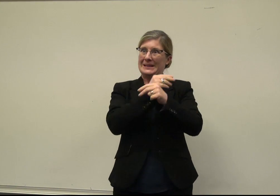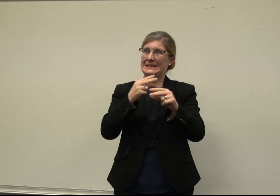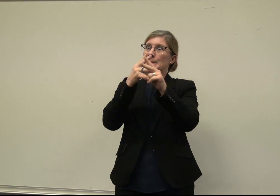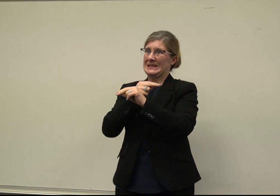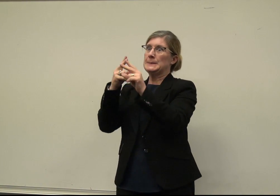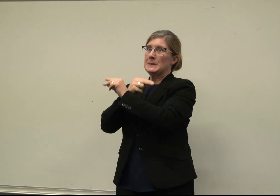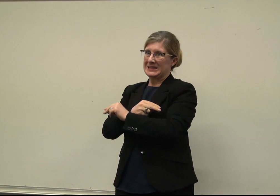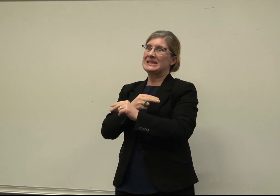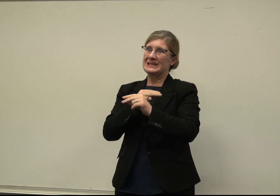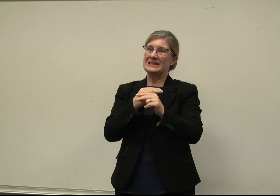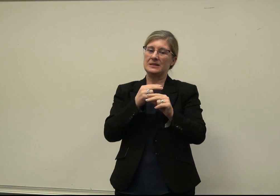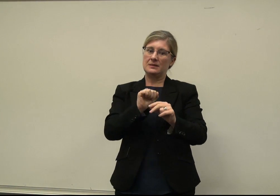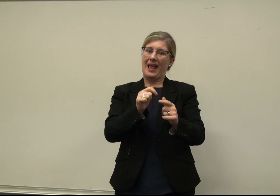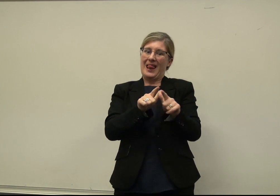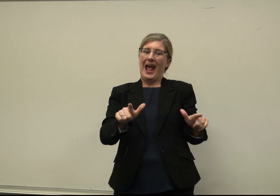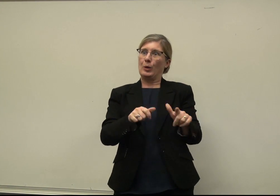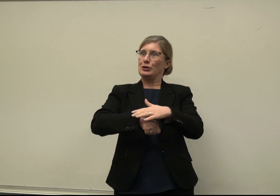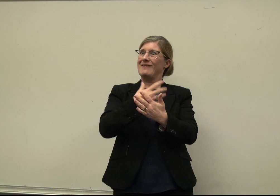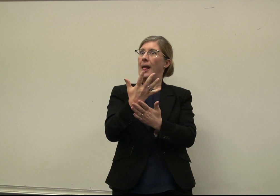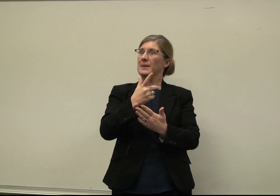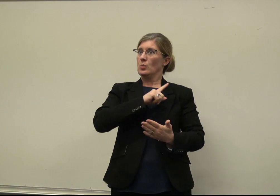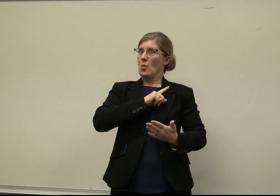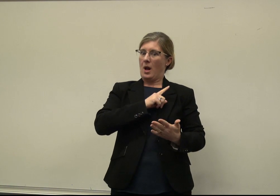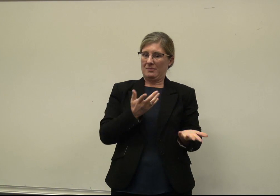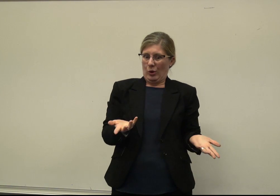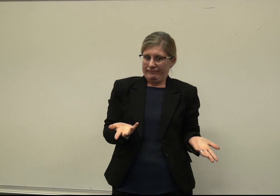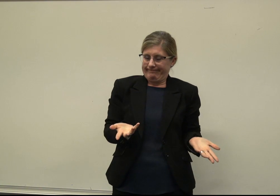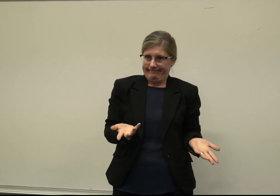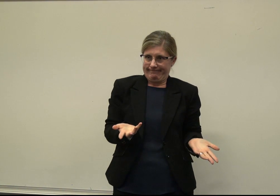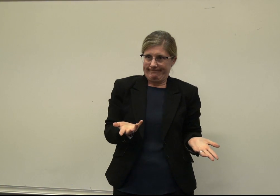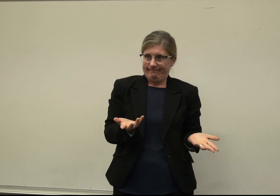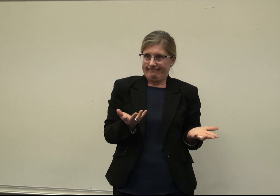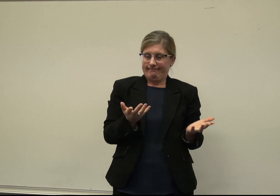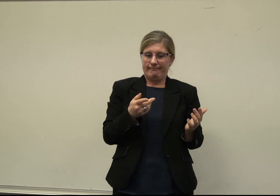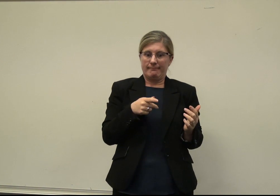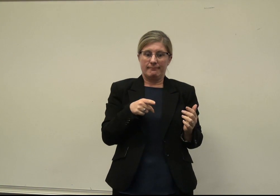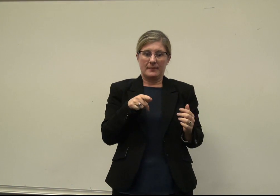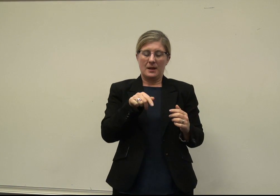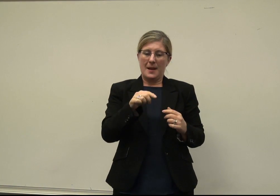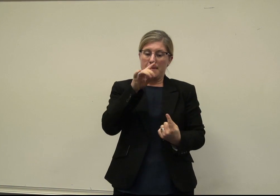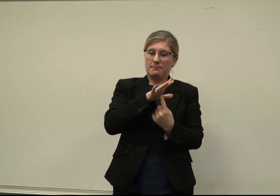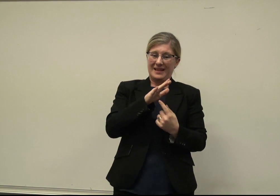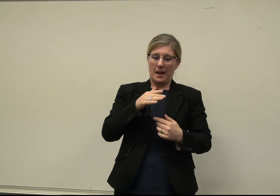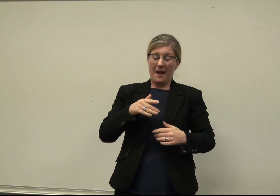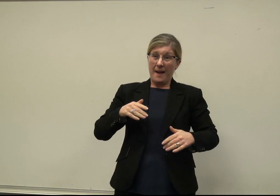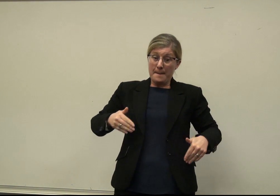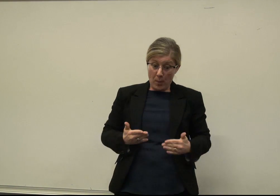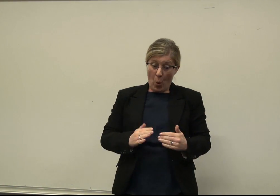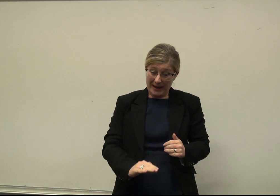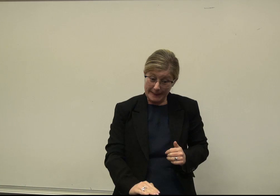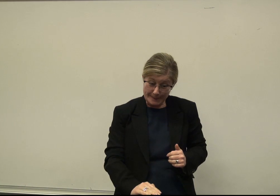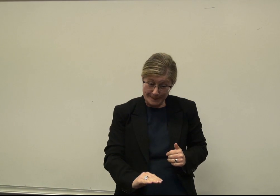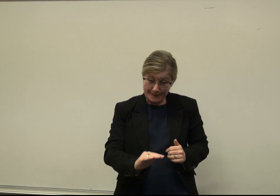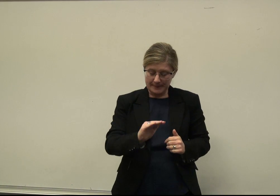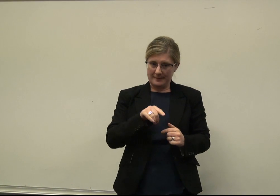on language development, because the very first period of life is very important from